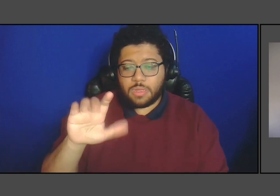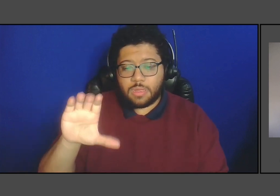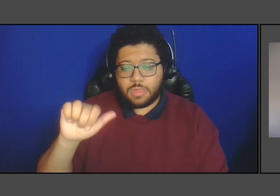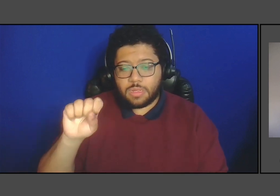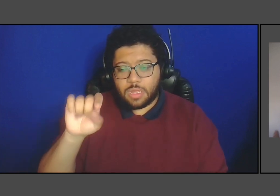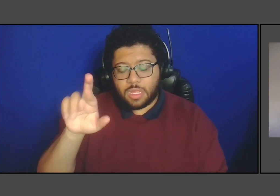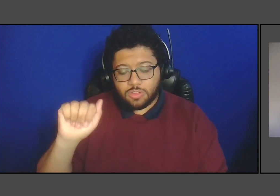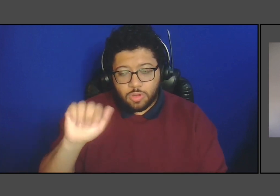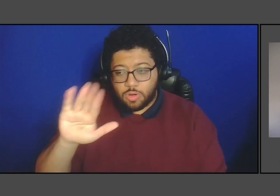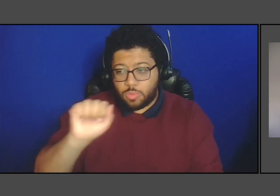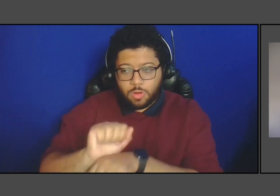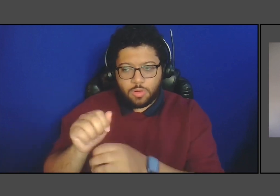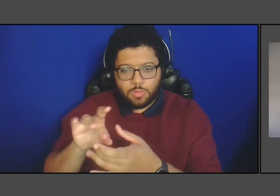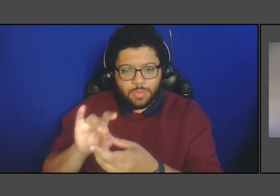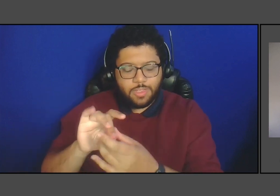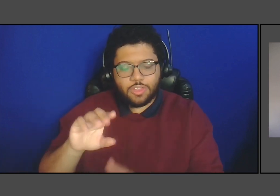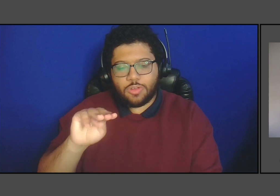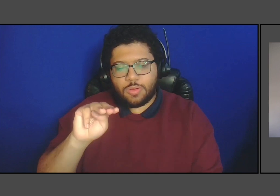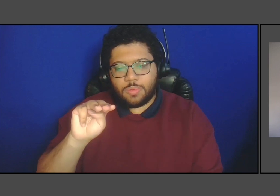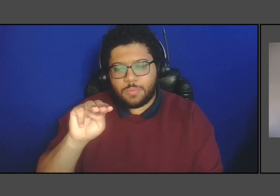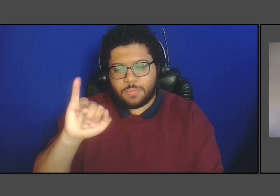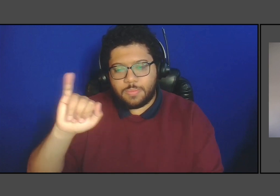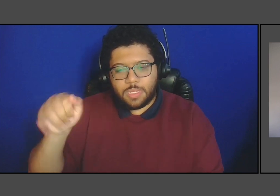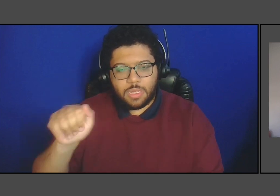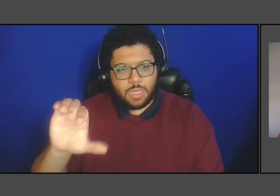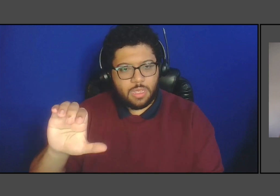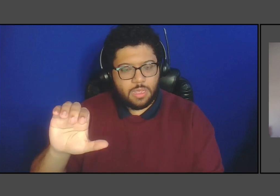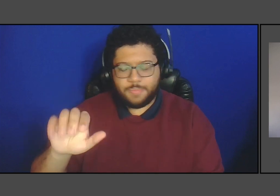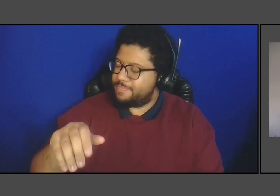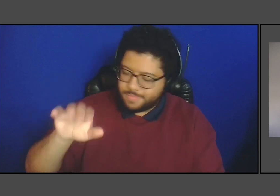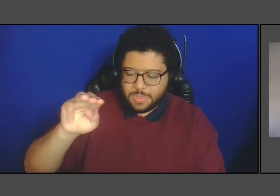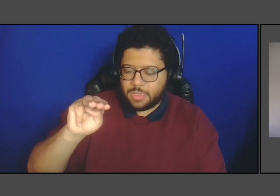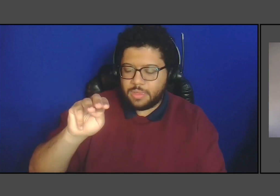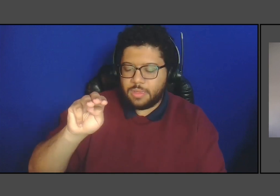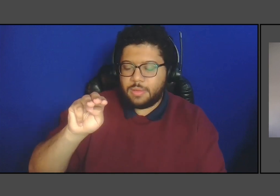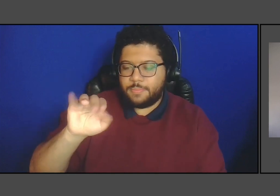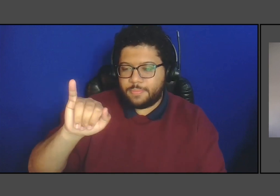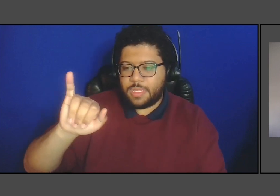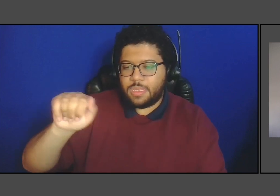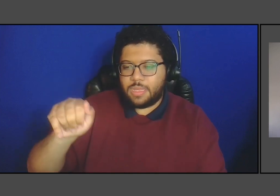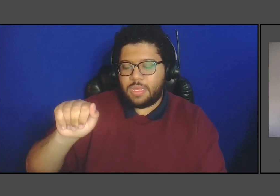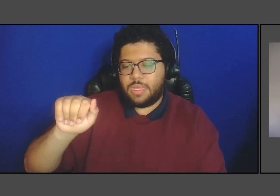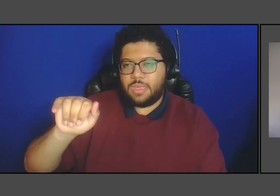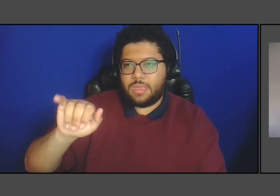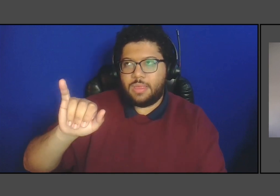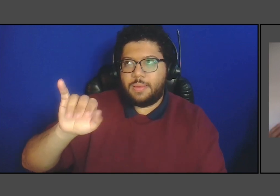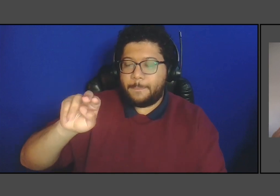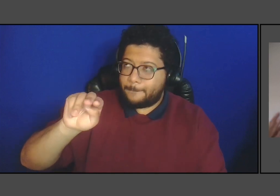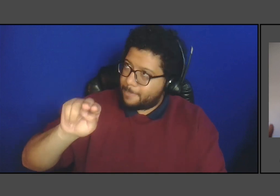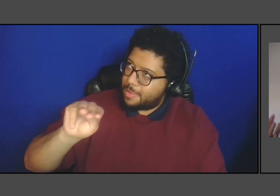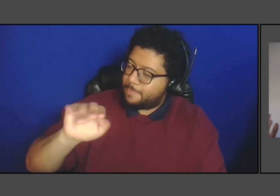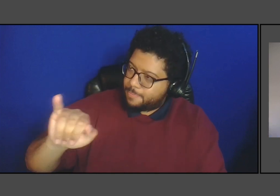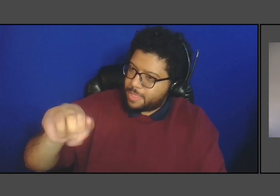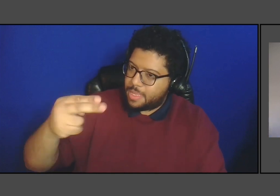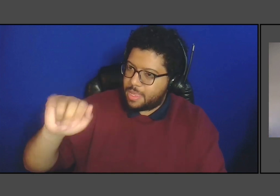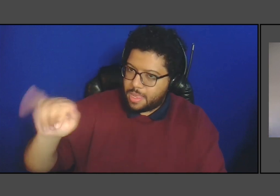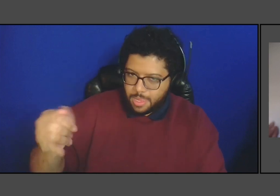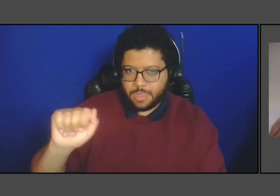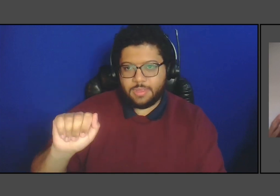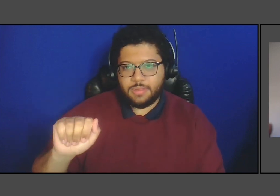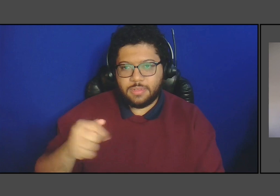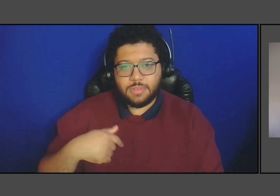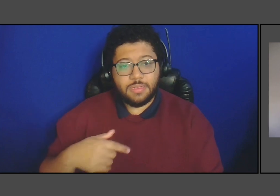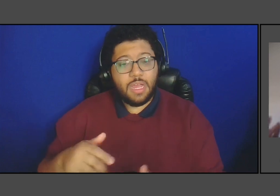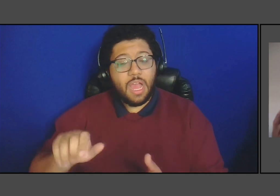looking at someone like Chico McMurtry, who is creating these robotic sculptures and creating border